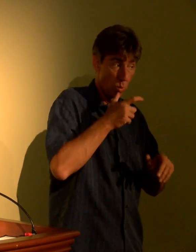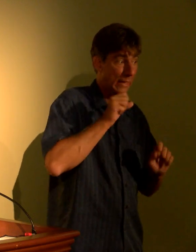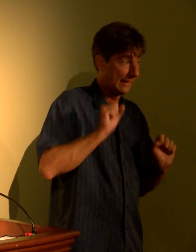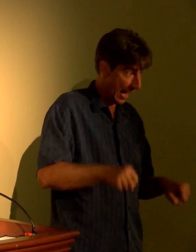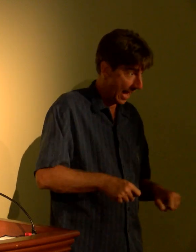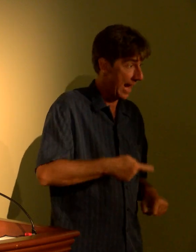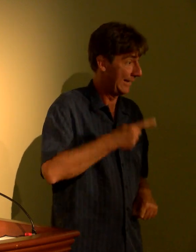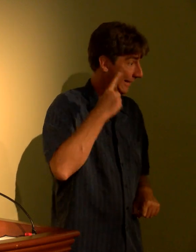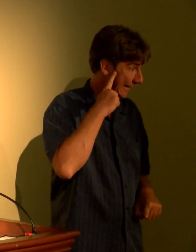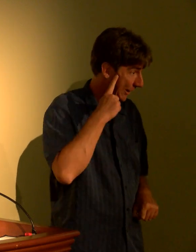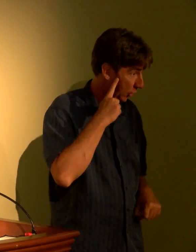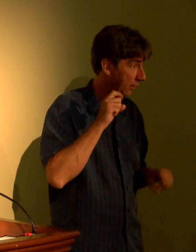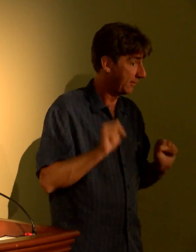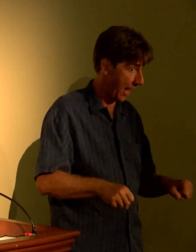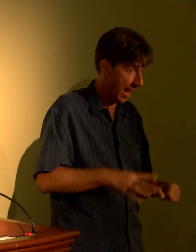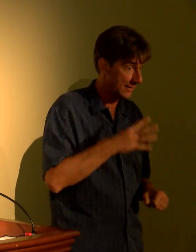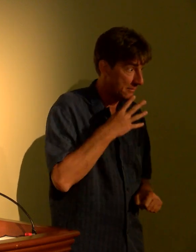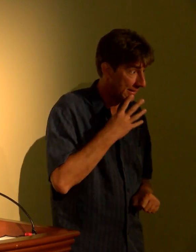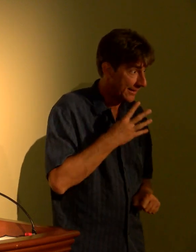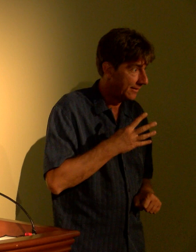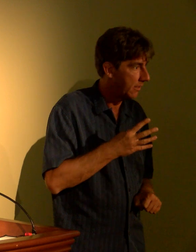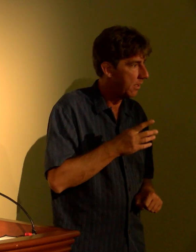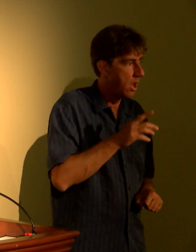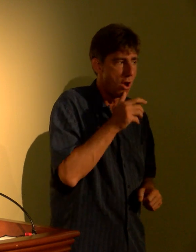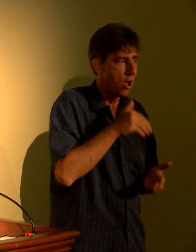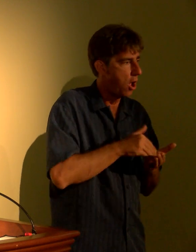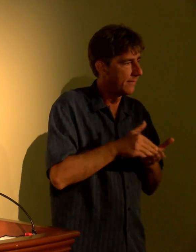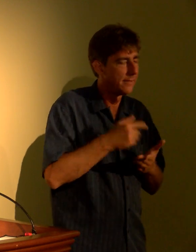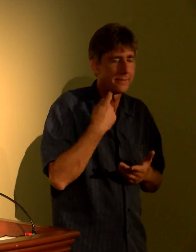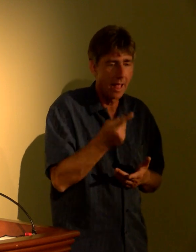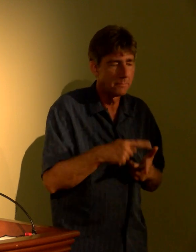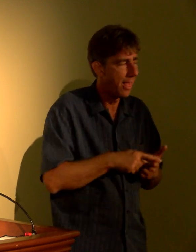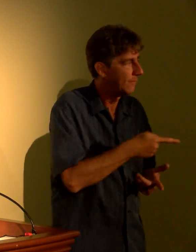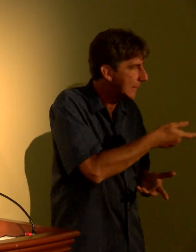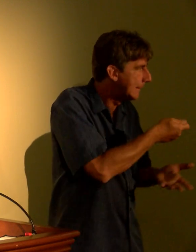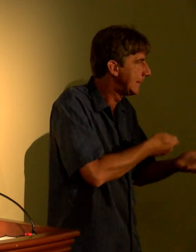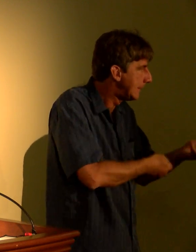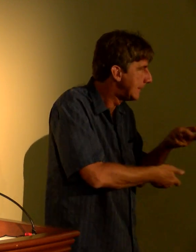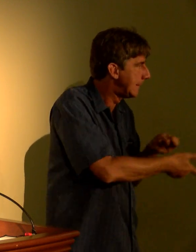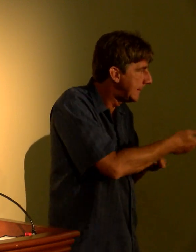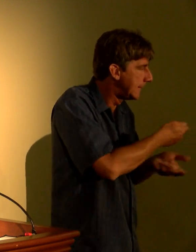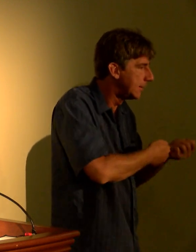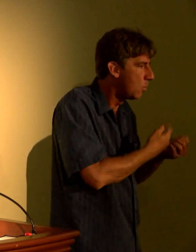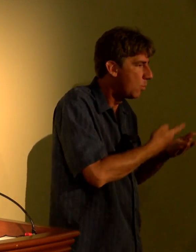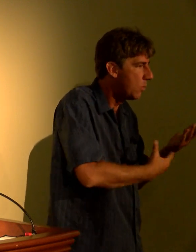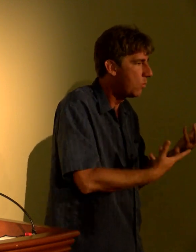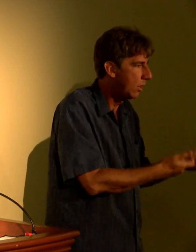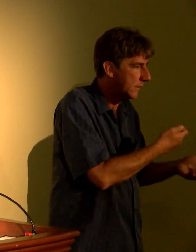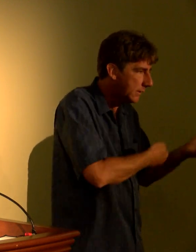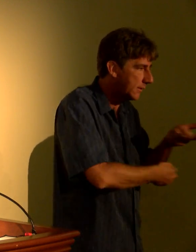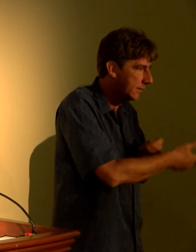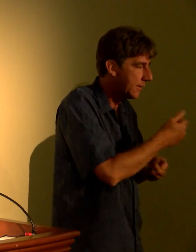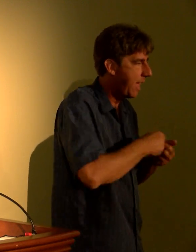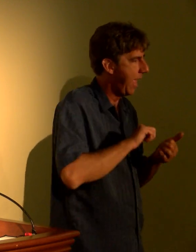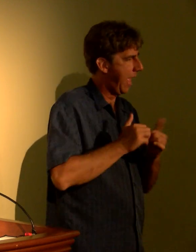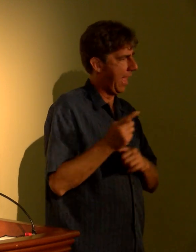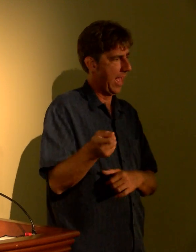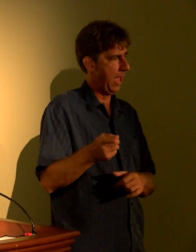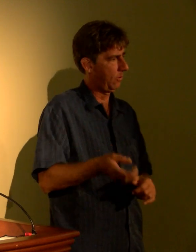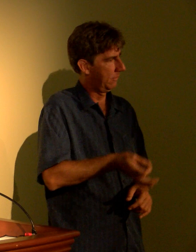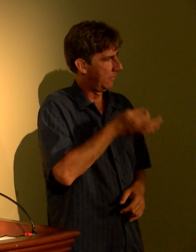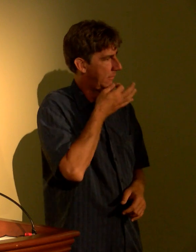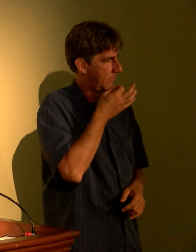coaxed out. You can just imagine how Brewster was able to do this. I'm not 100% sure, but he must have been